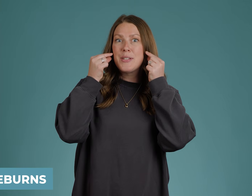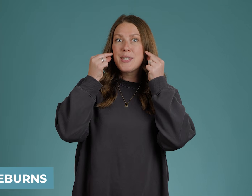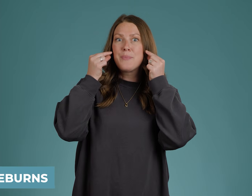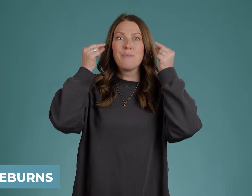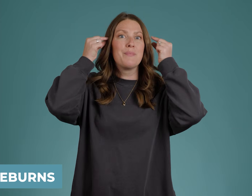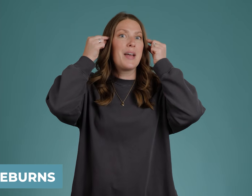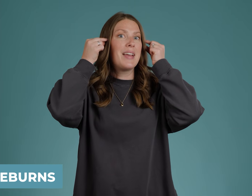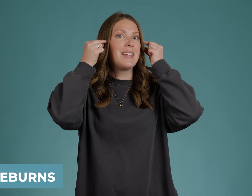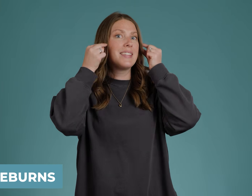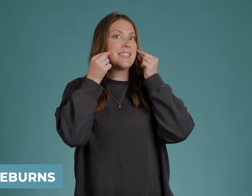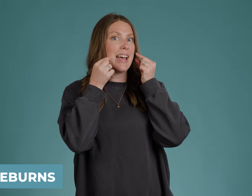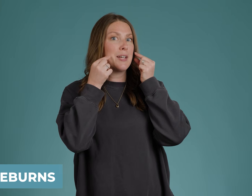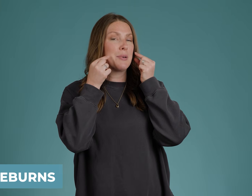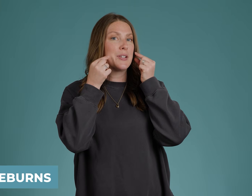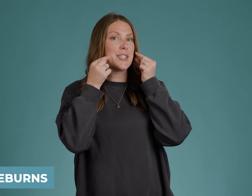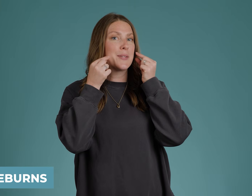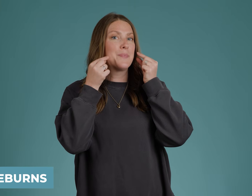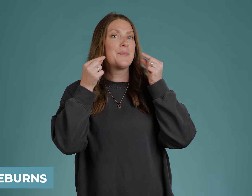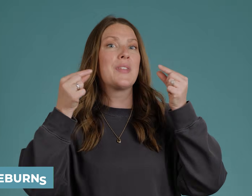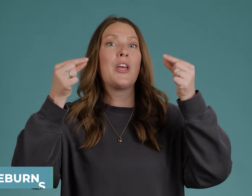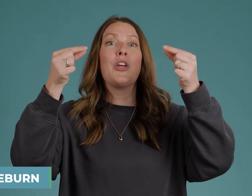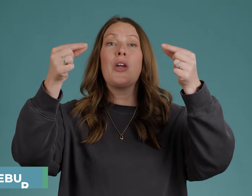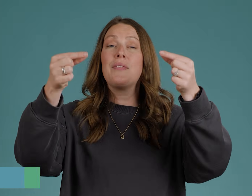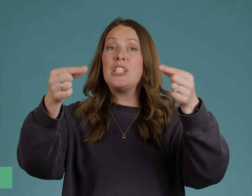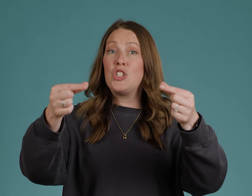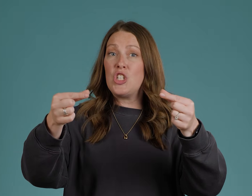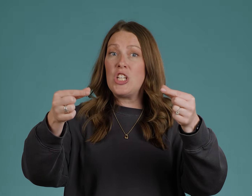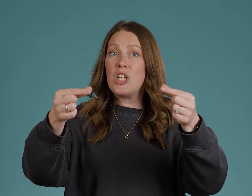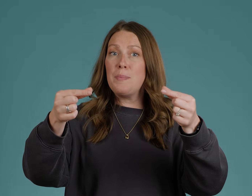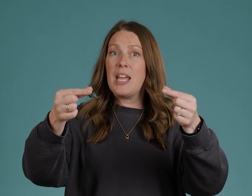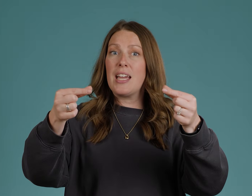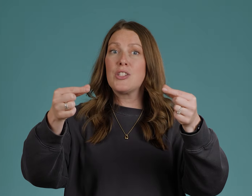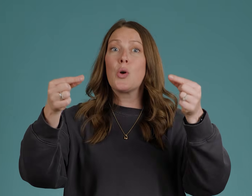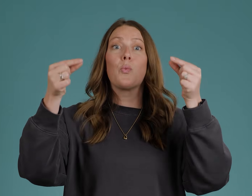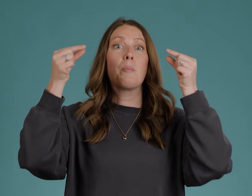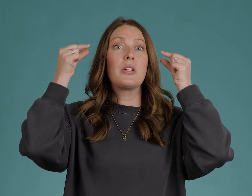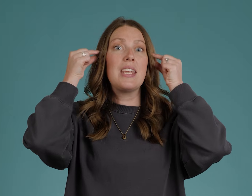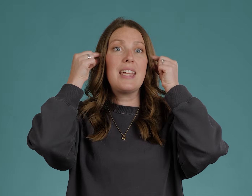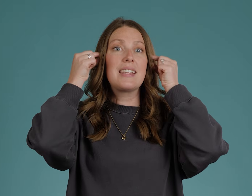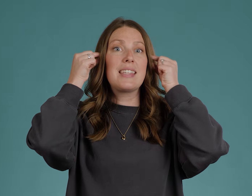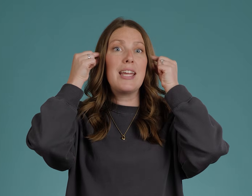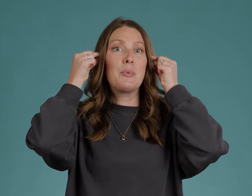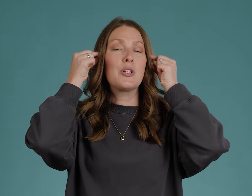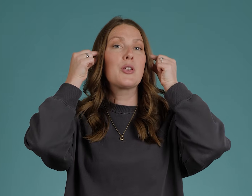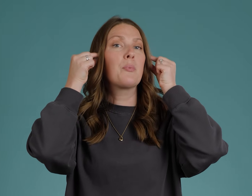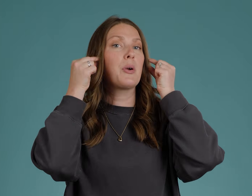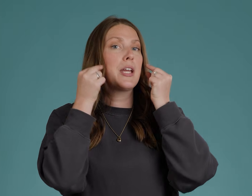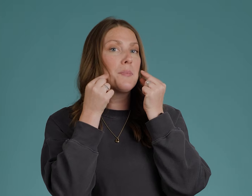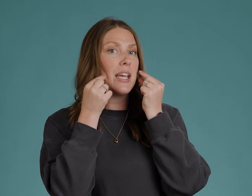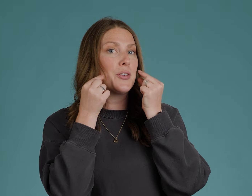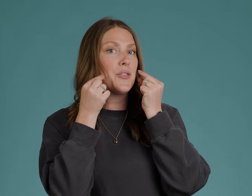Sideburns. Sideburns. You have these G-shaped hands representing the sideburns, bringing them down your